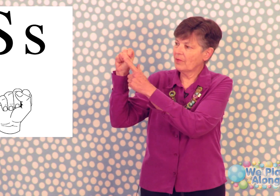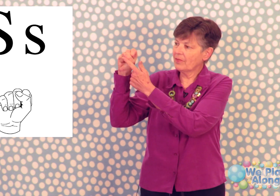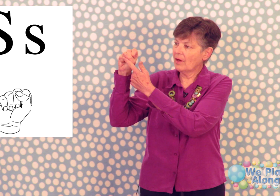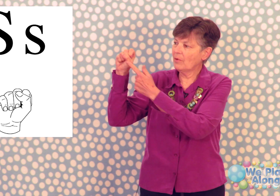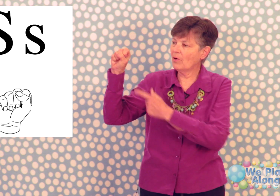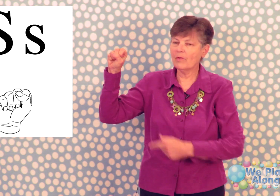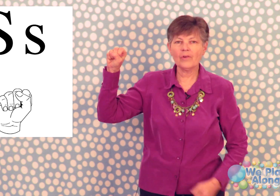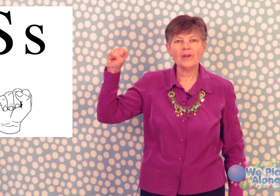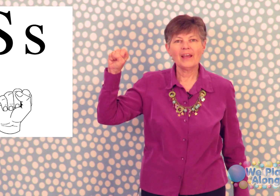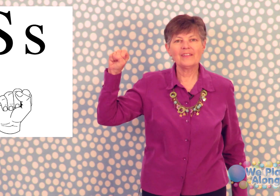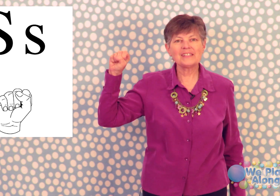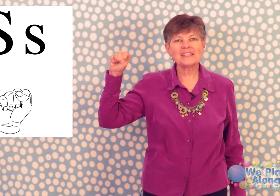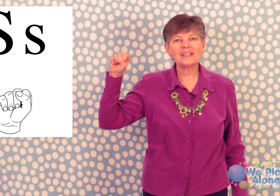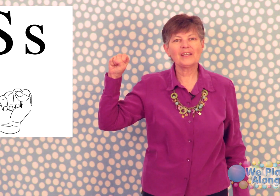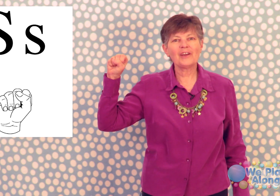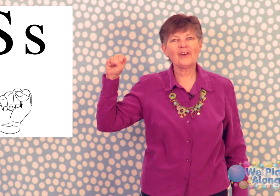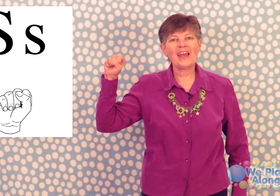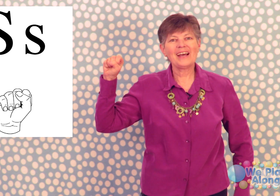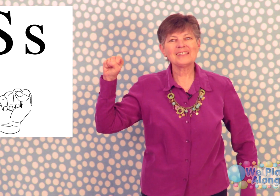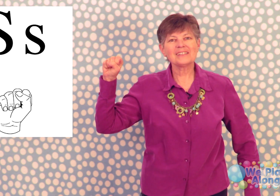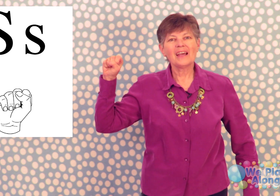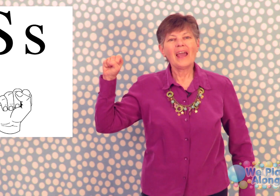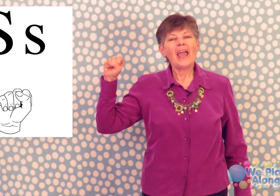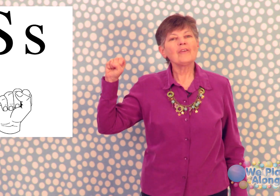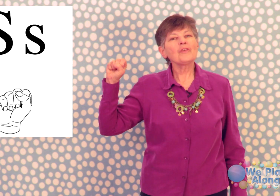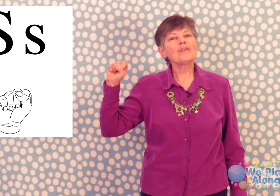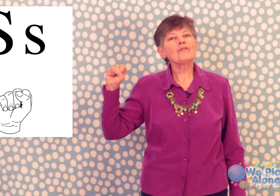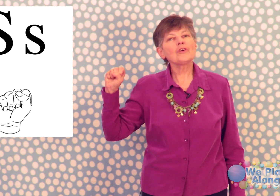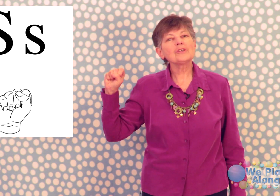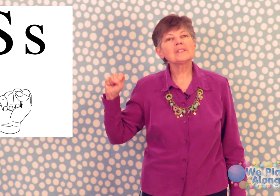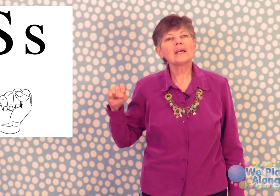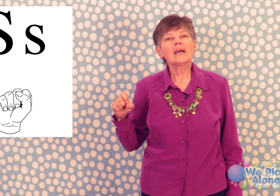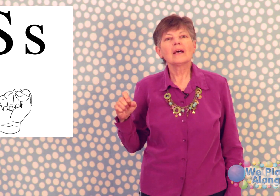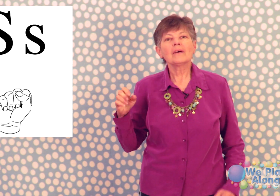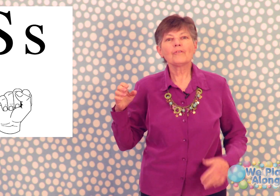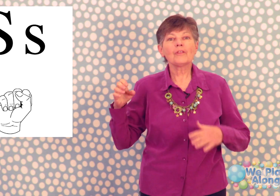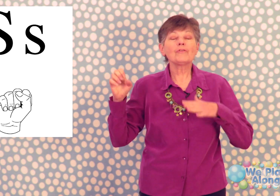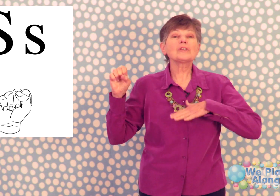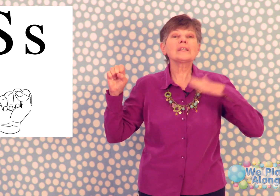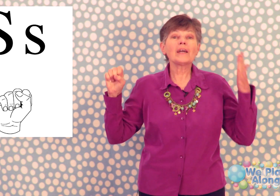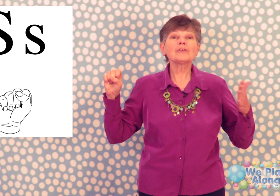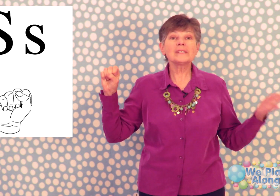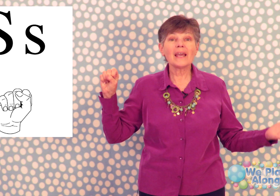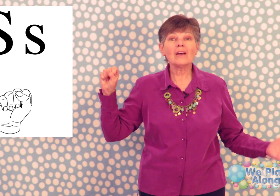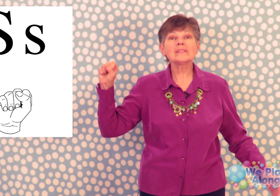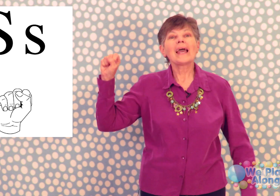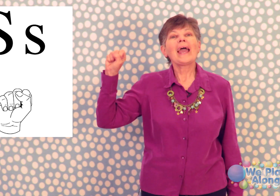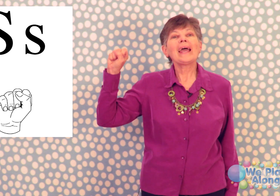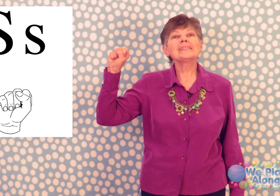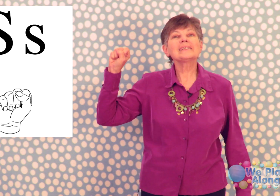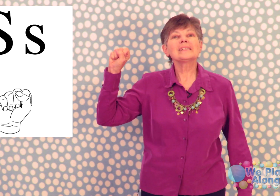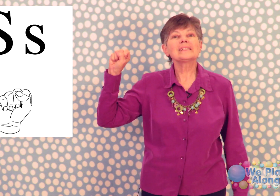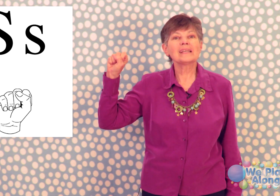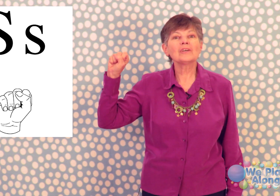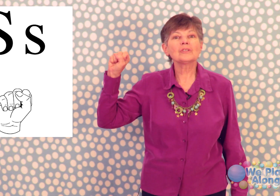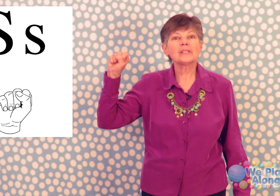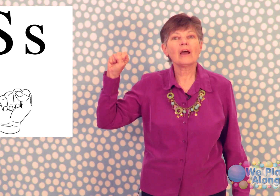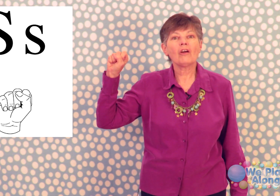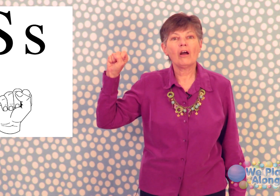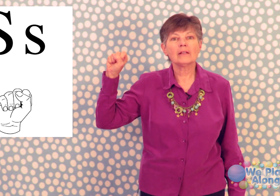the thumb over, and this is the letter S. And for the first letter sounds, S is a single sound